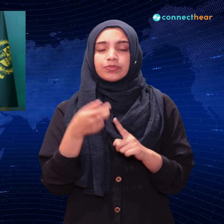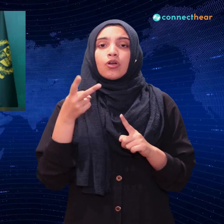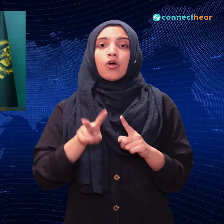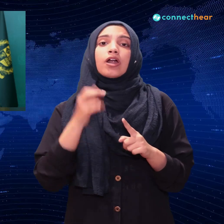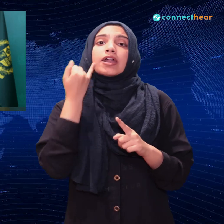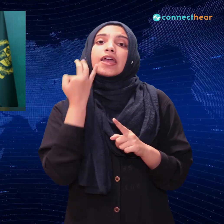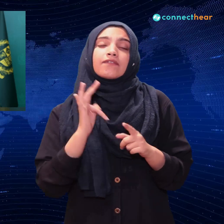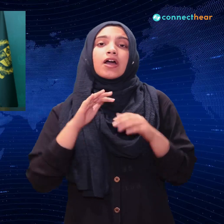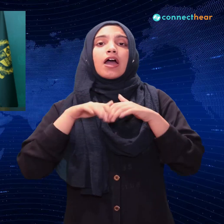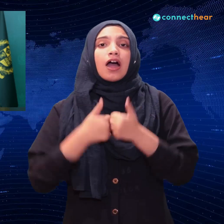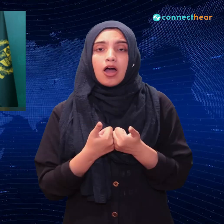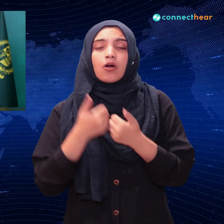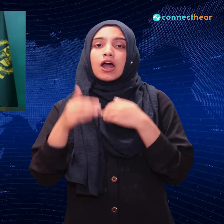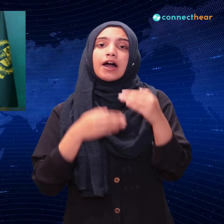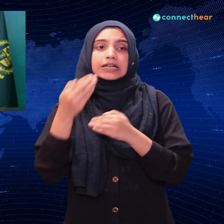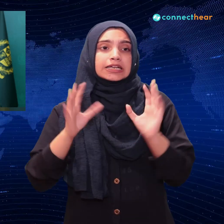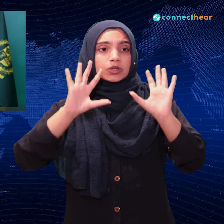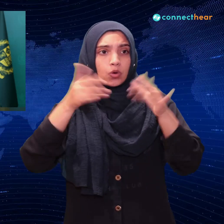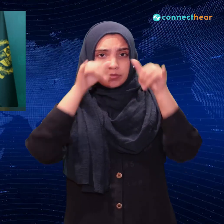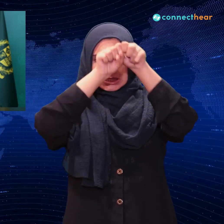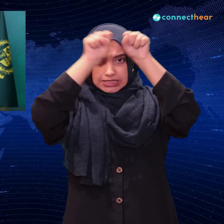through comprehensive debt restructuring,